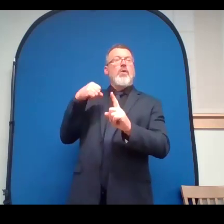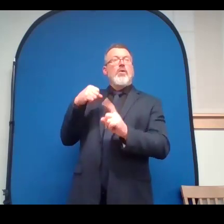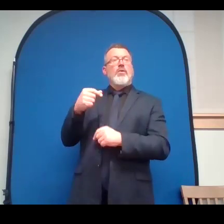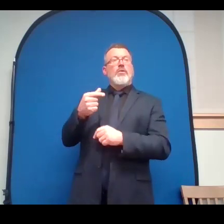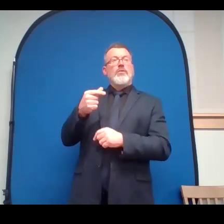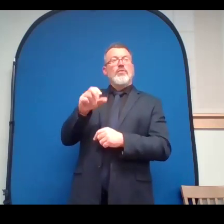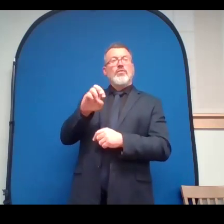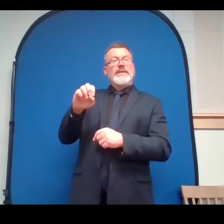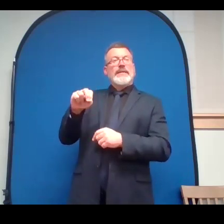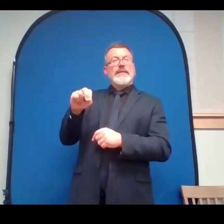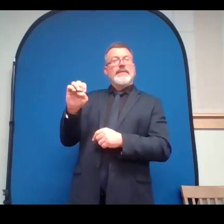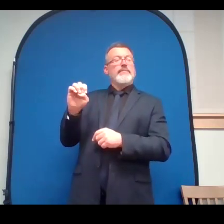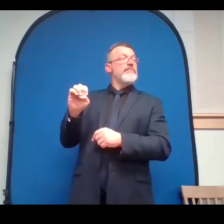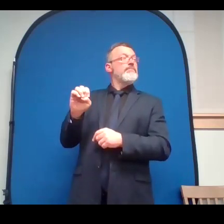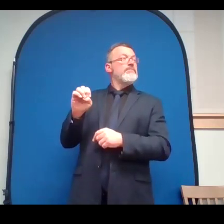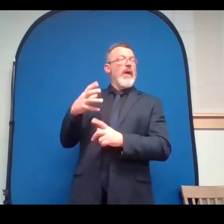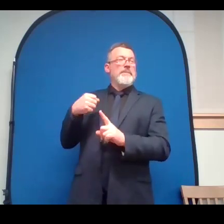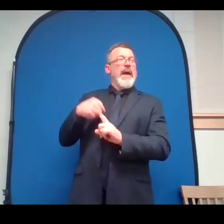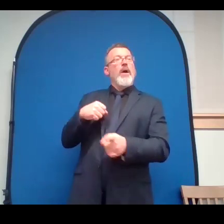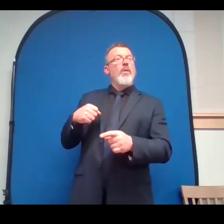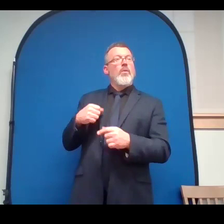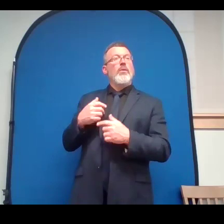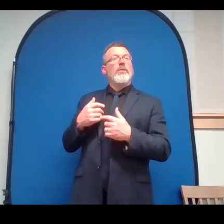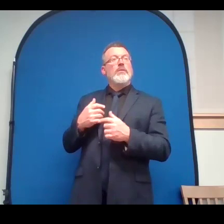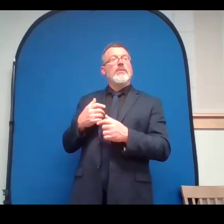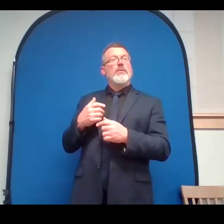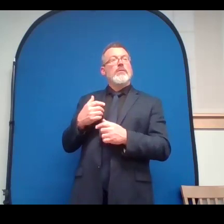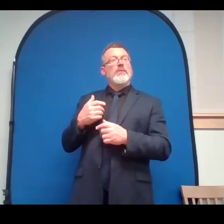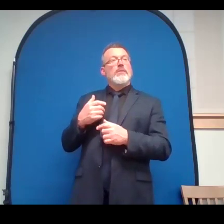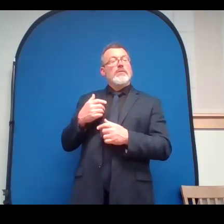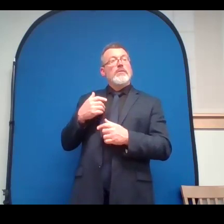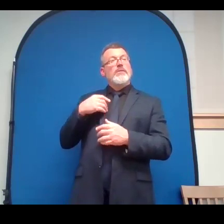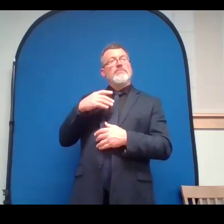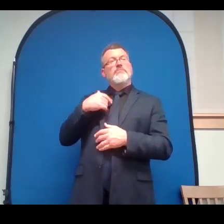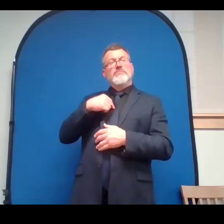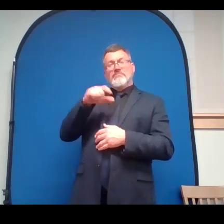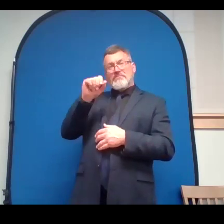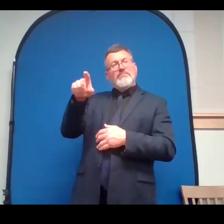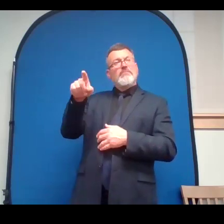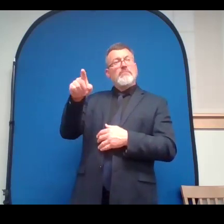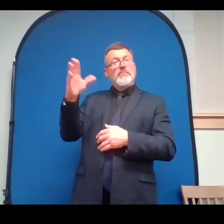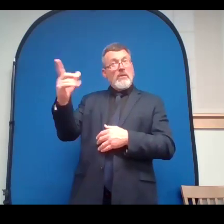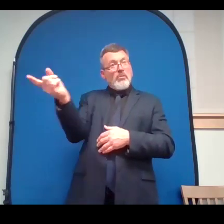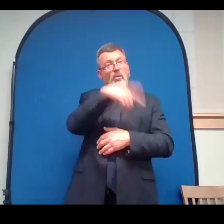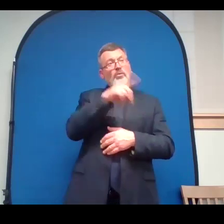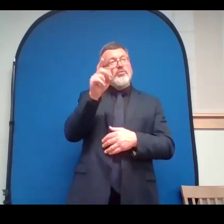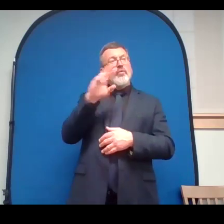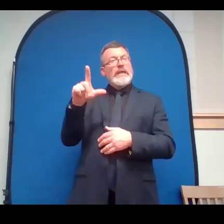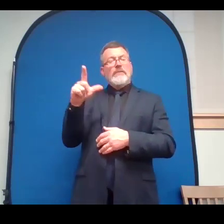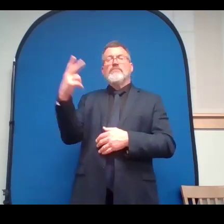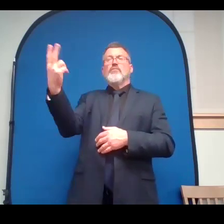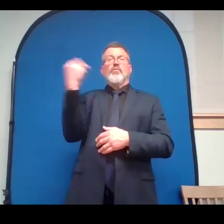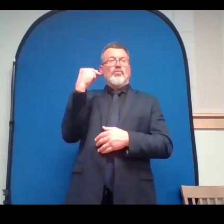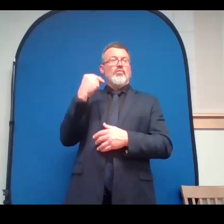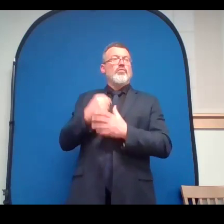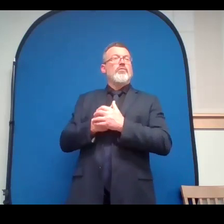and. I asked him if he was going to be at the drill or battle assembly. He stated no. He stated he was going to have to